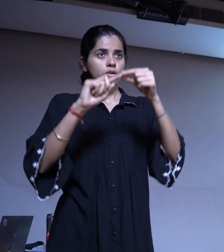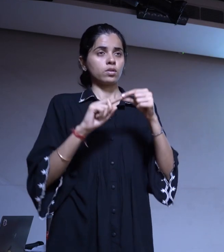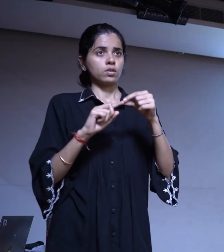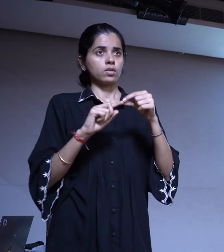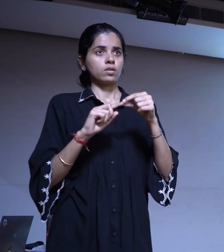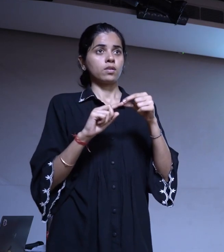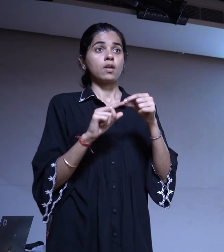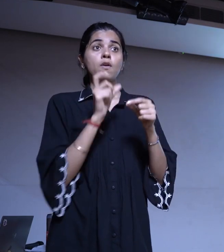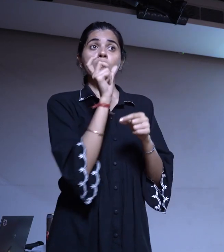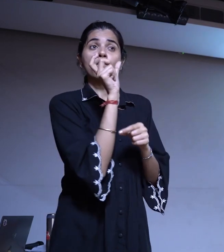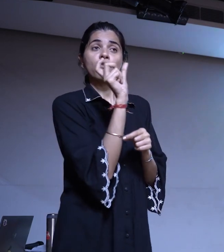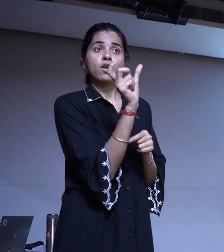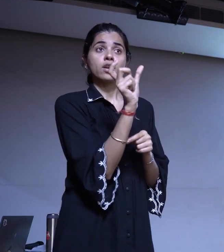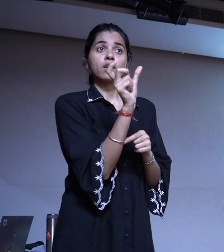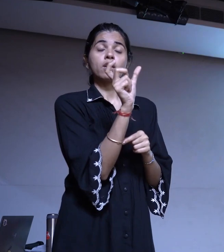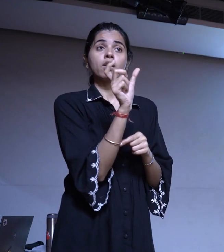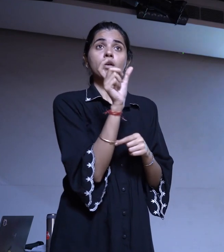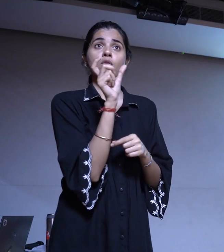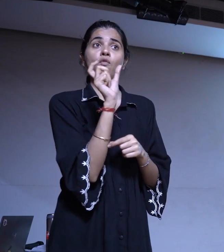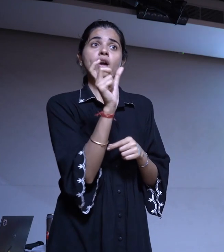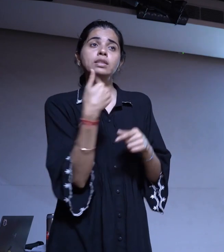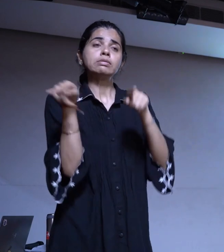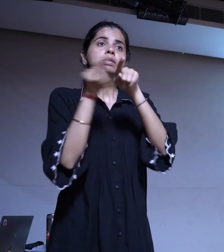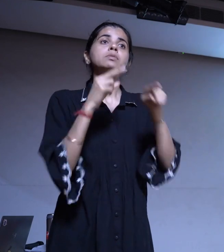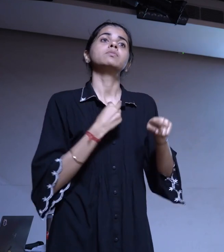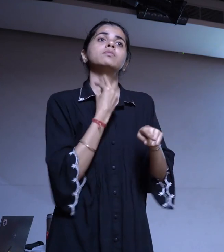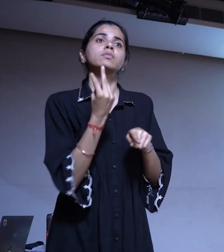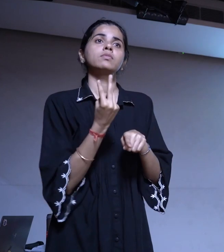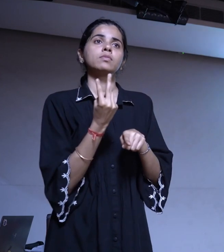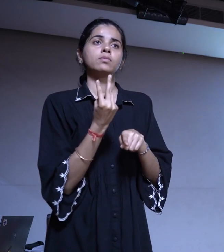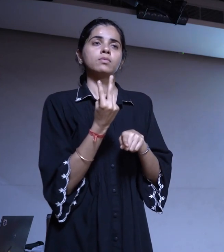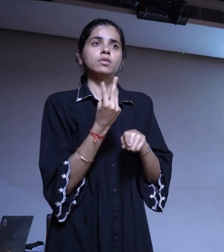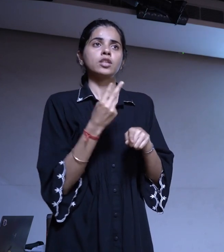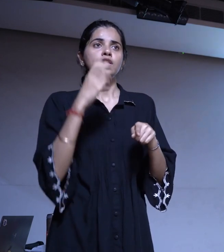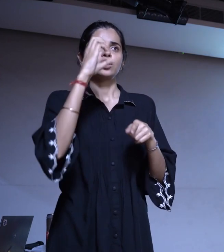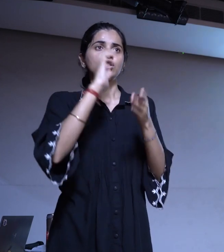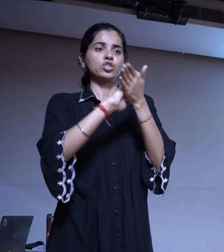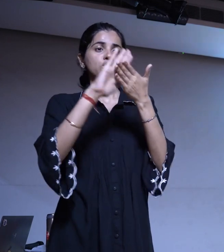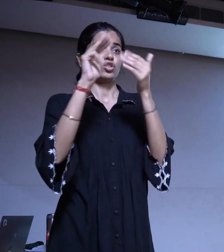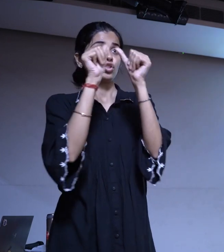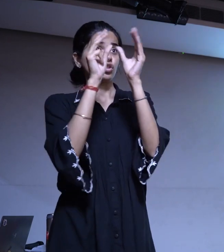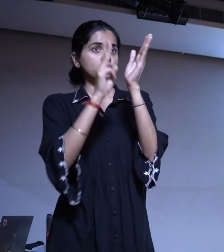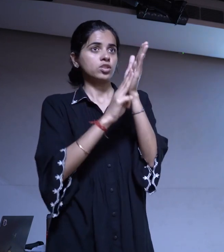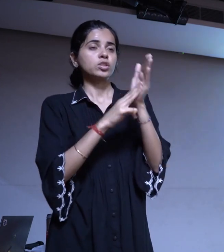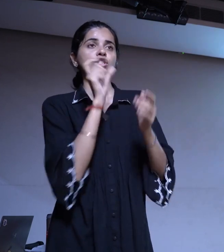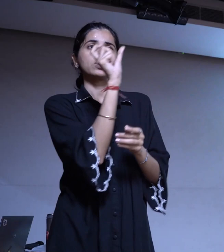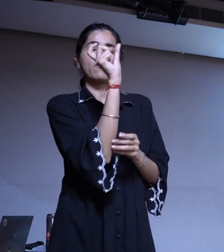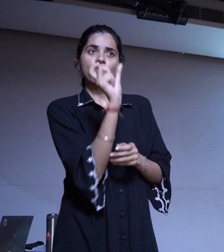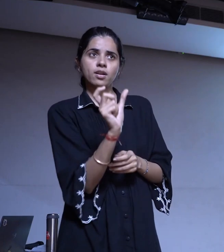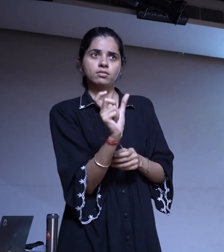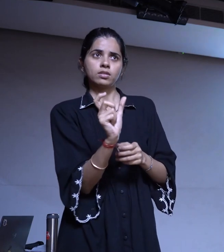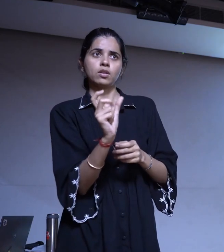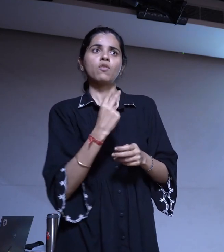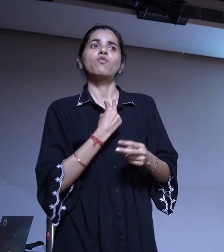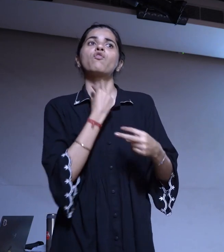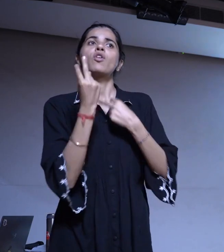words begin with the same sound chin CH I'm going put